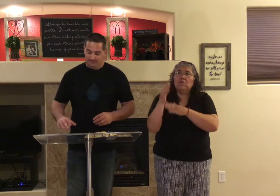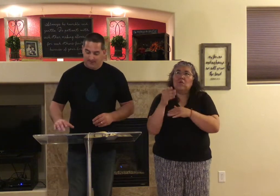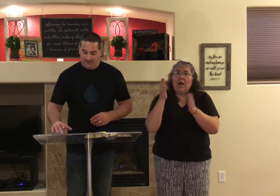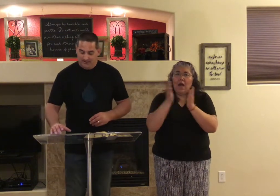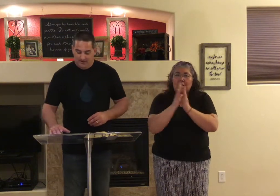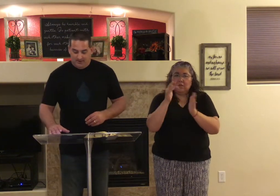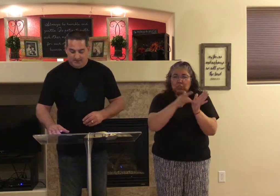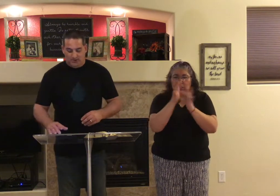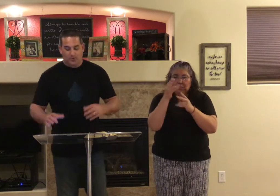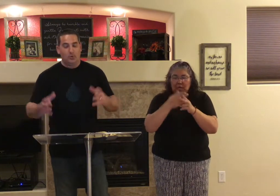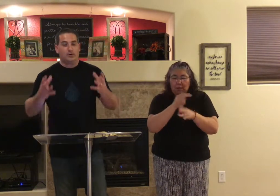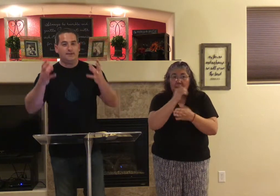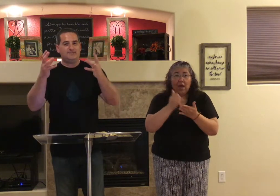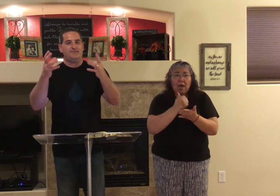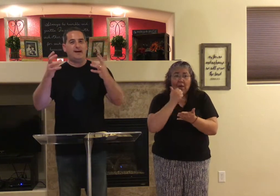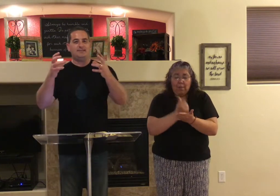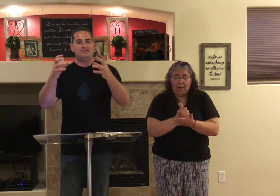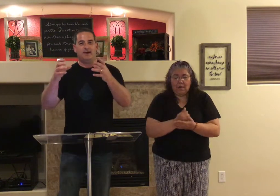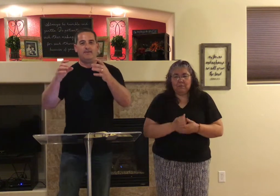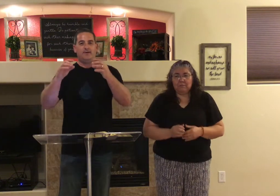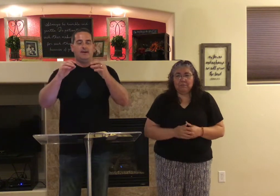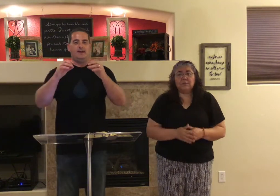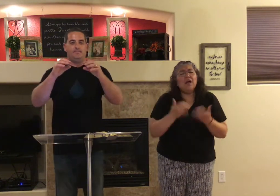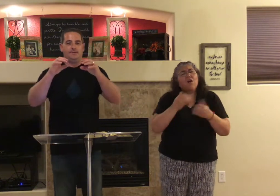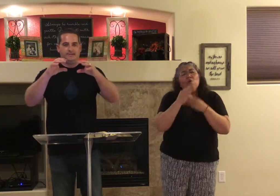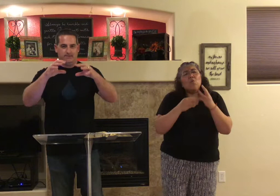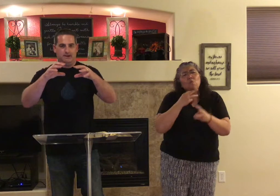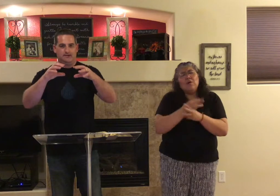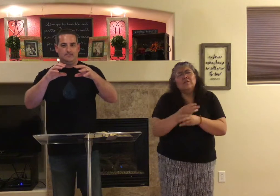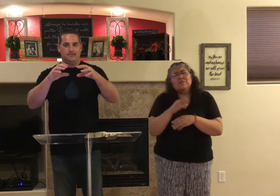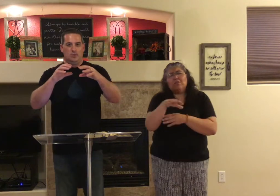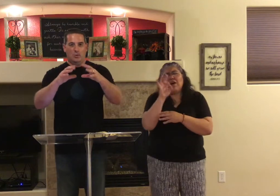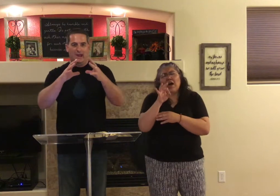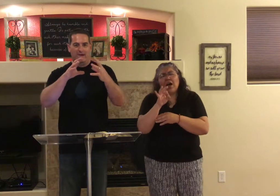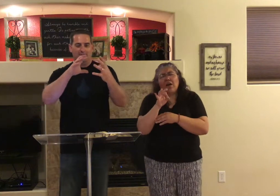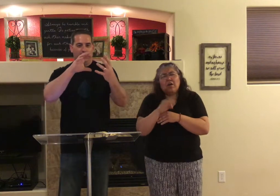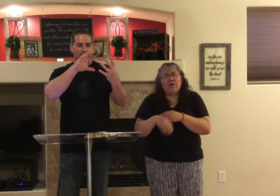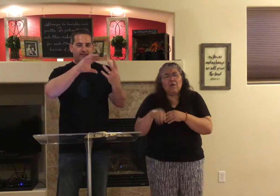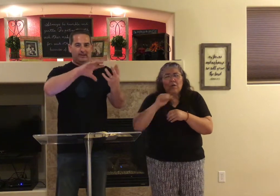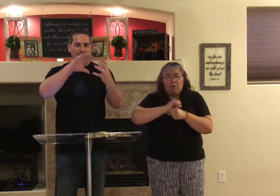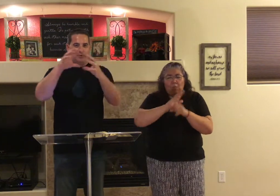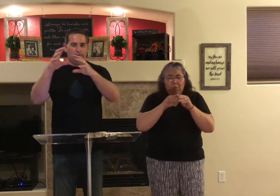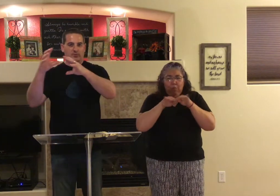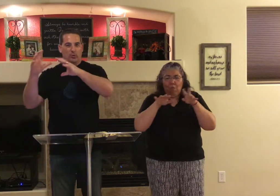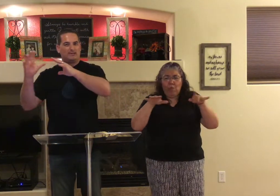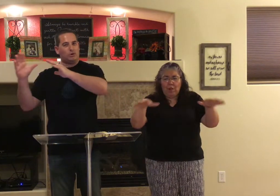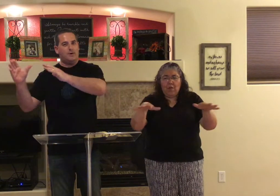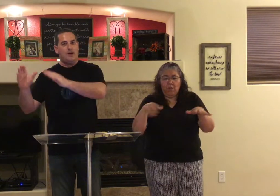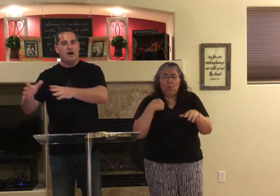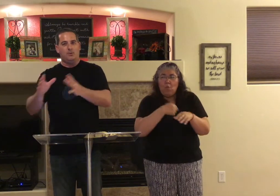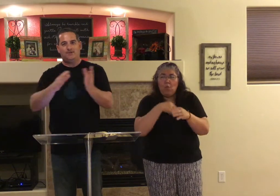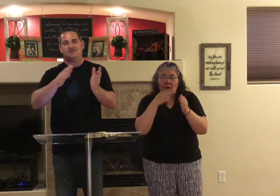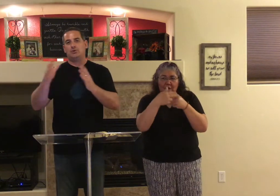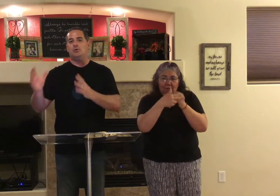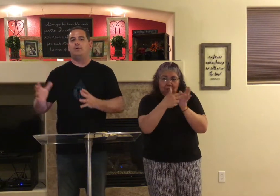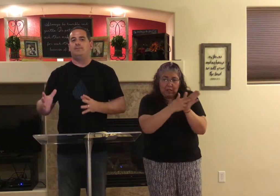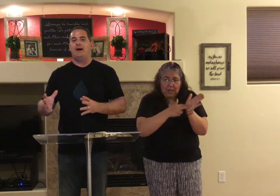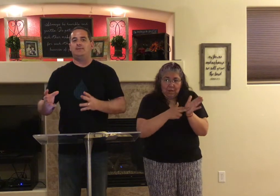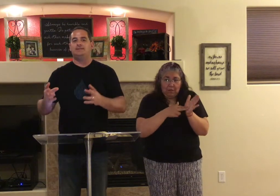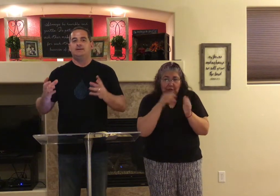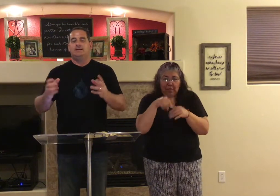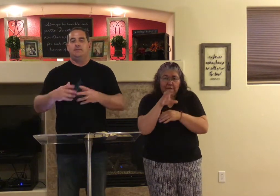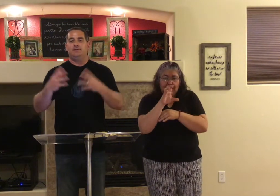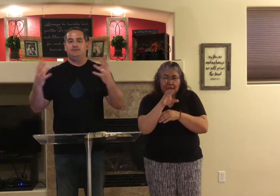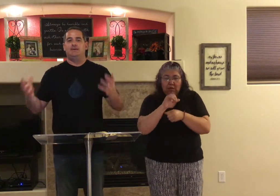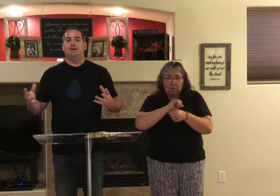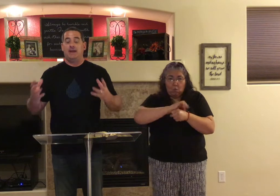Amen. So, the world has found itself in a pandemic. We have labeled what's going on with this